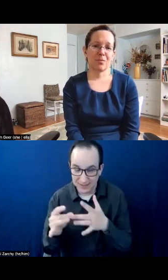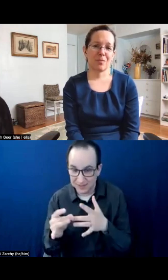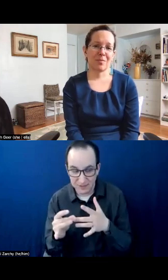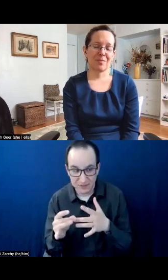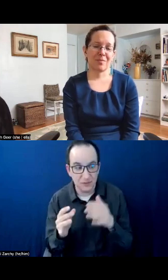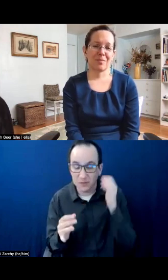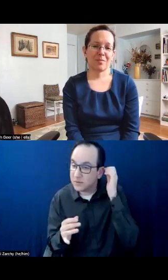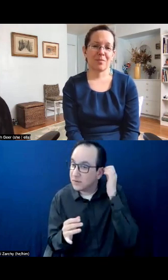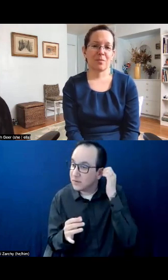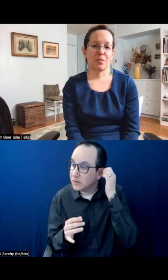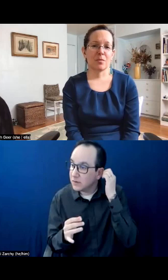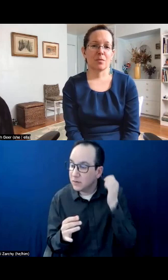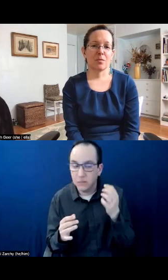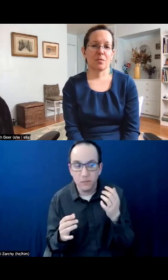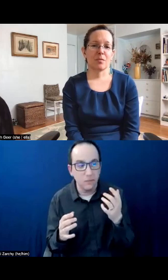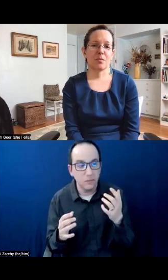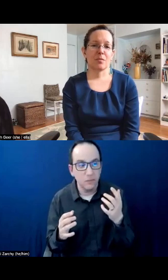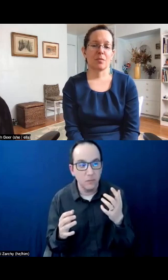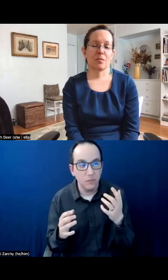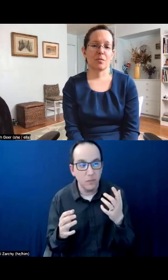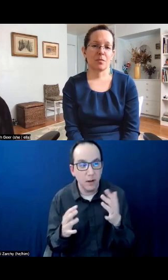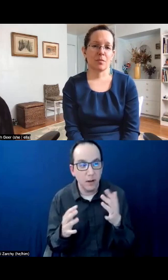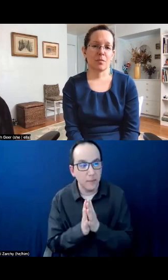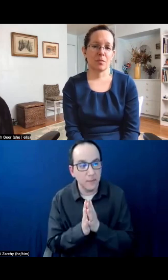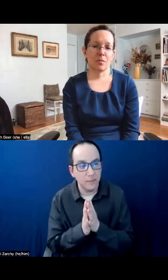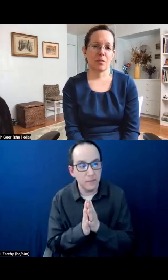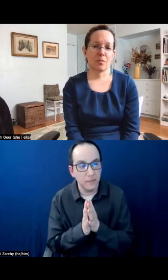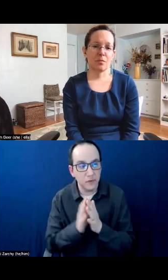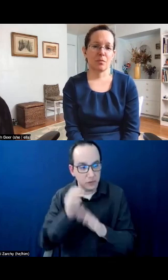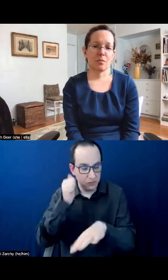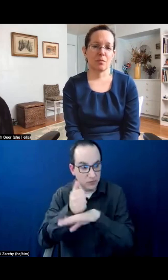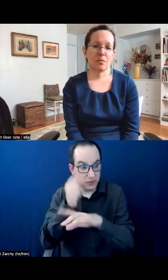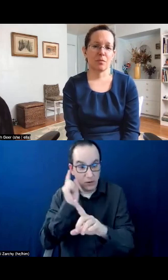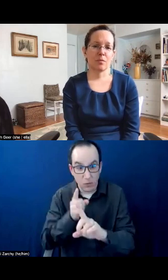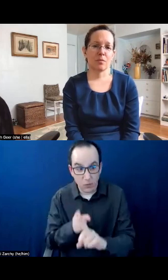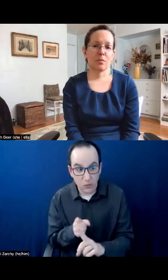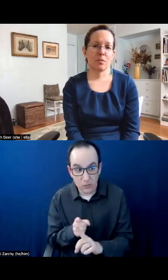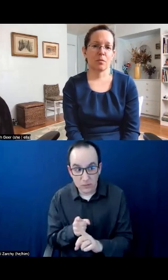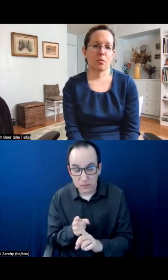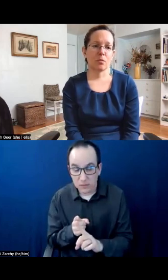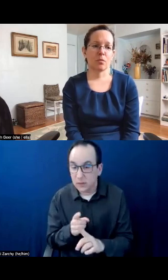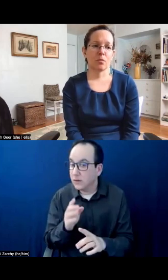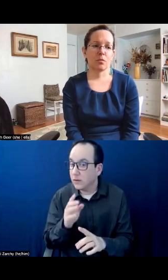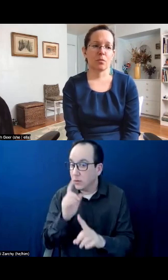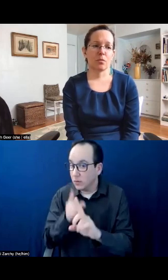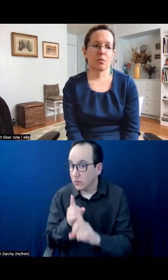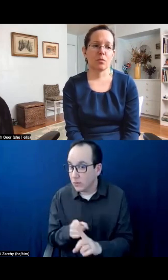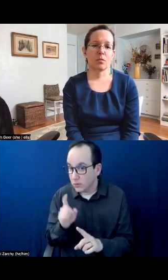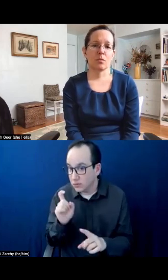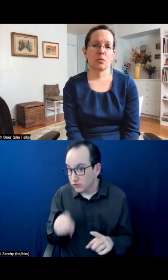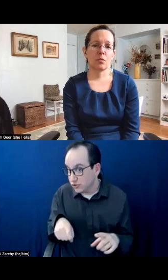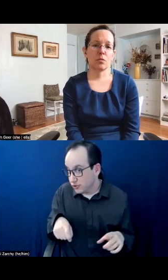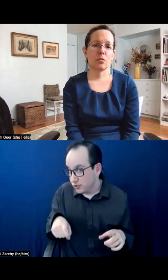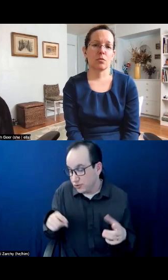Knowing that will then lead you to the goals section.